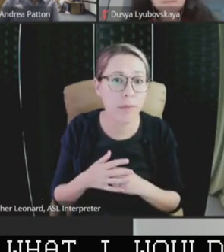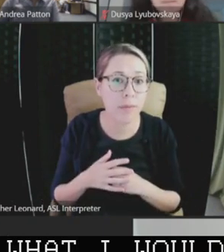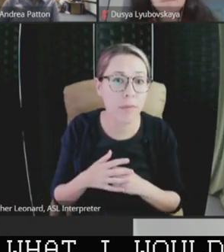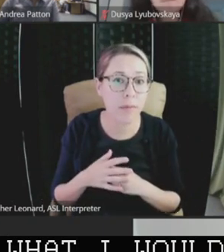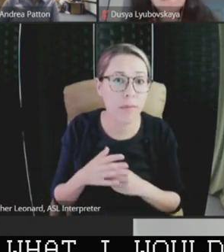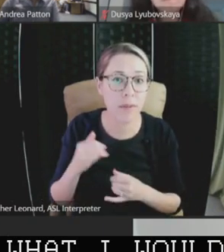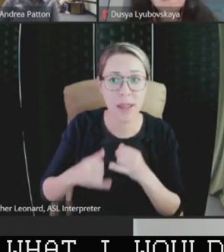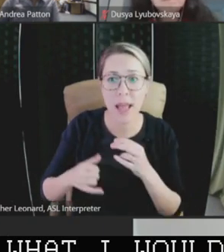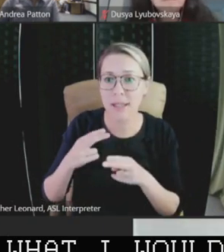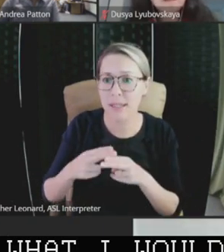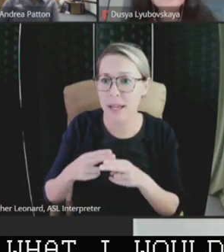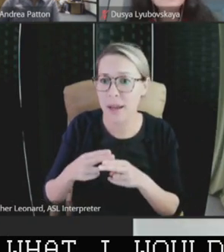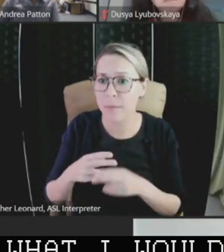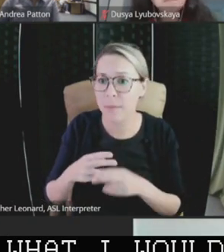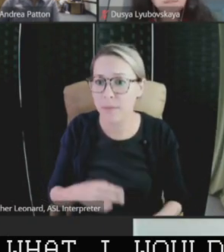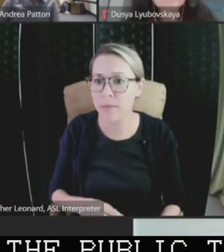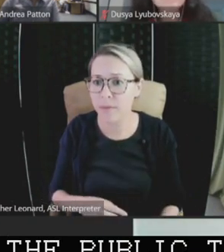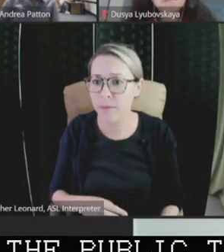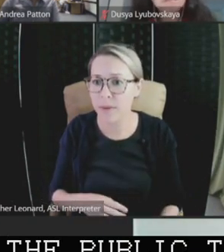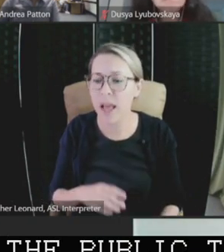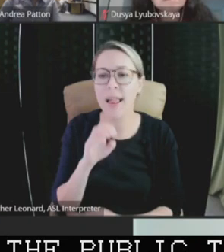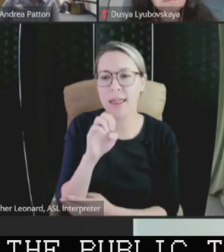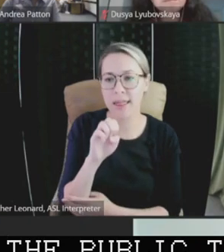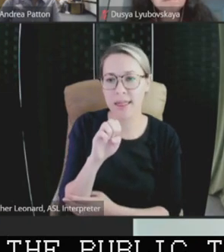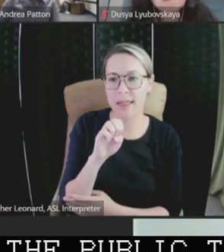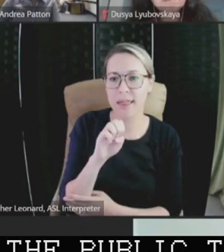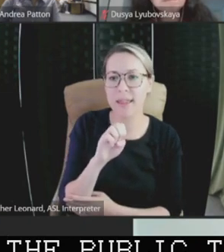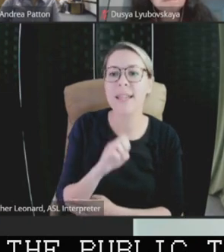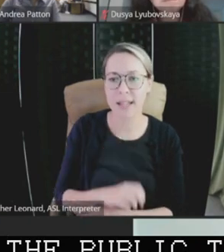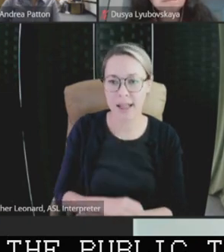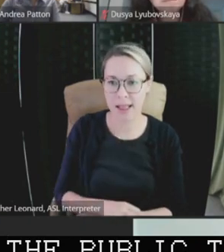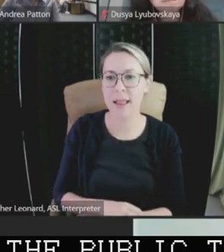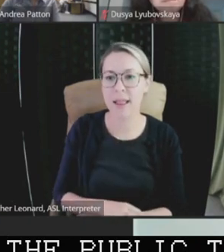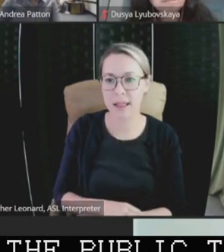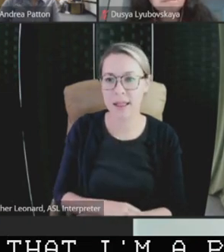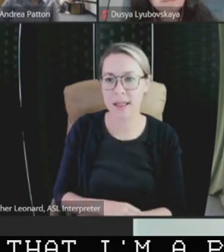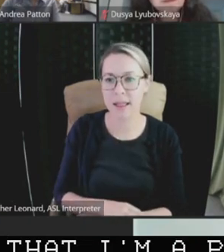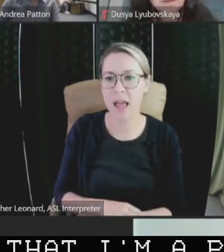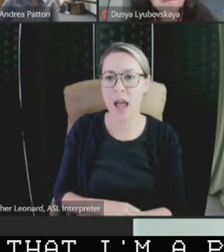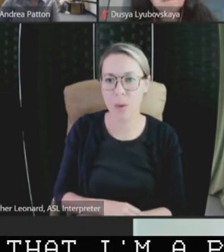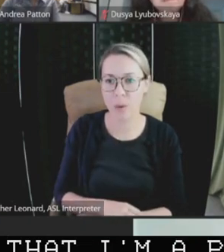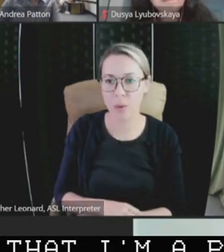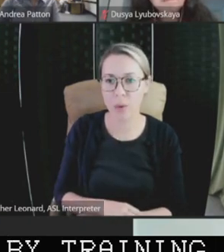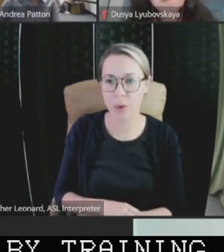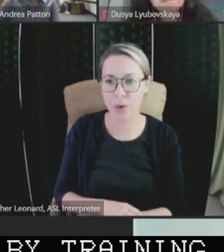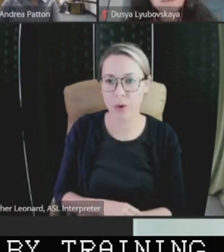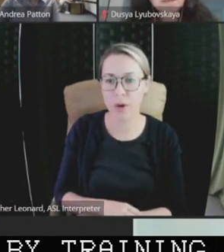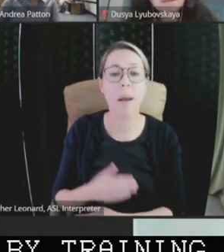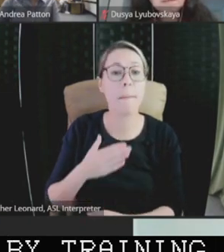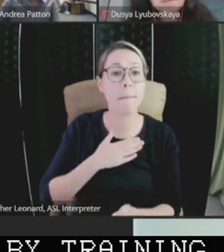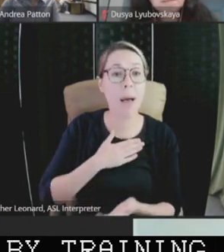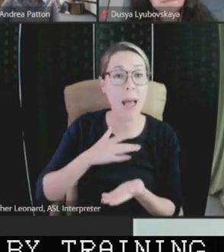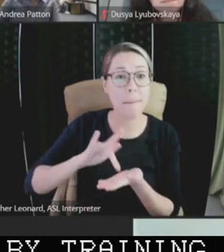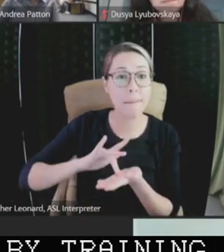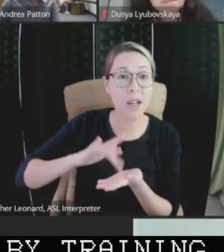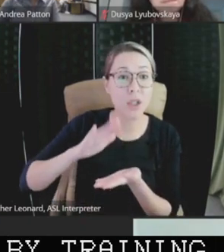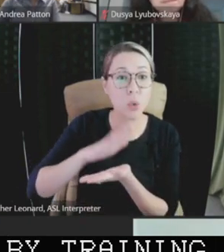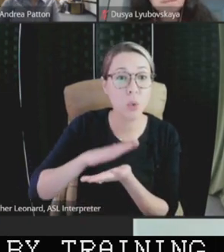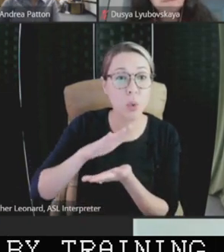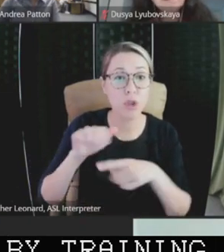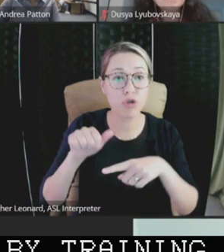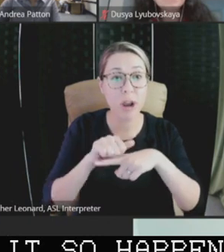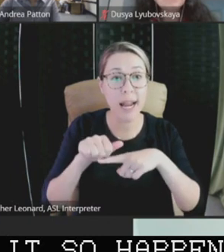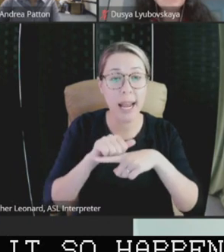a public health doctor by training. It so happened that my medical school training coincided